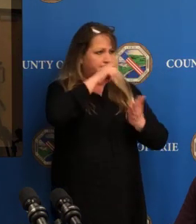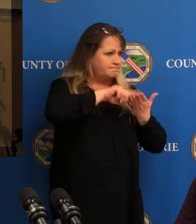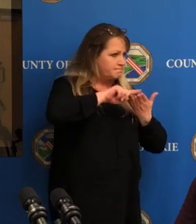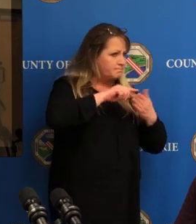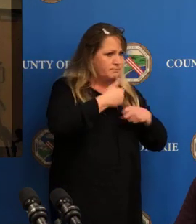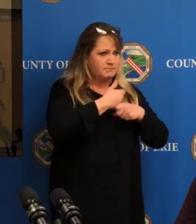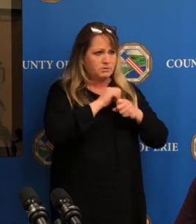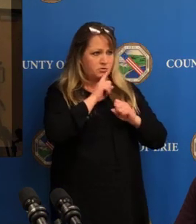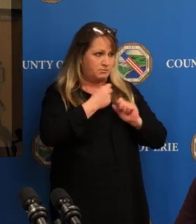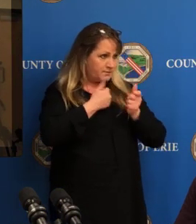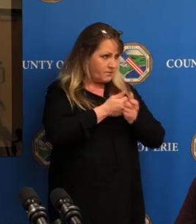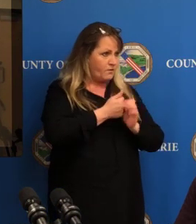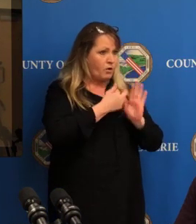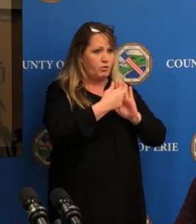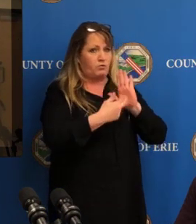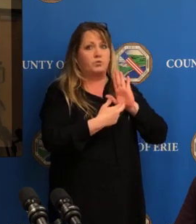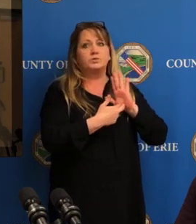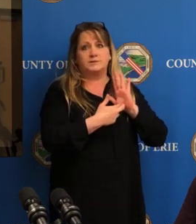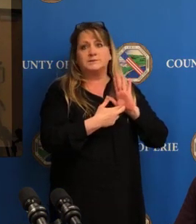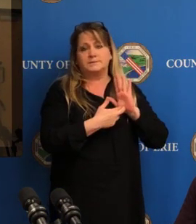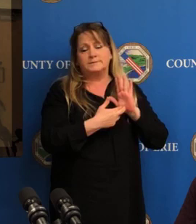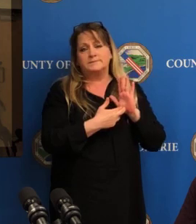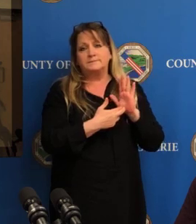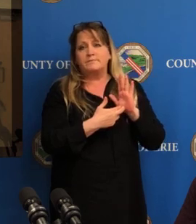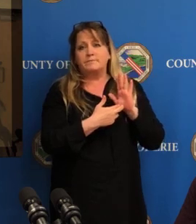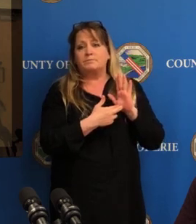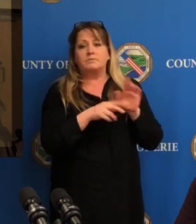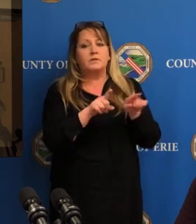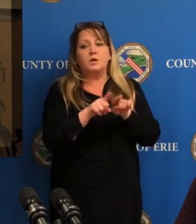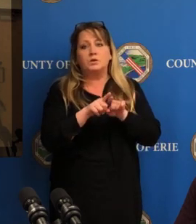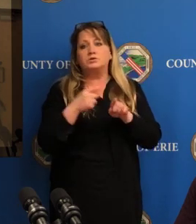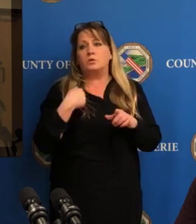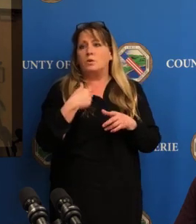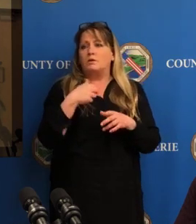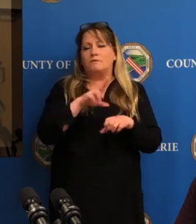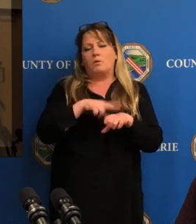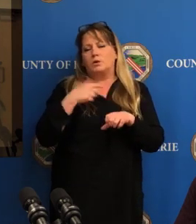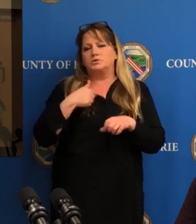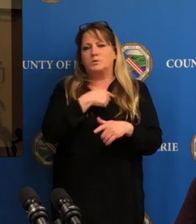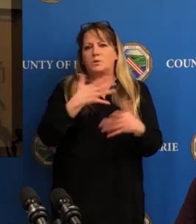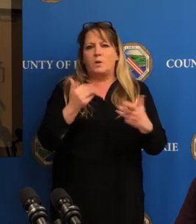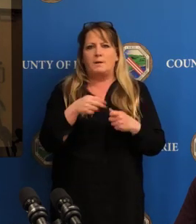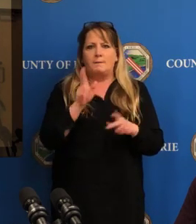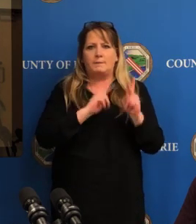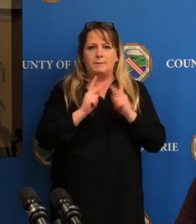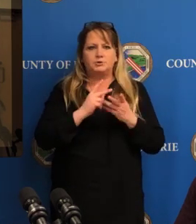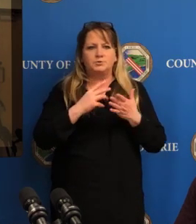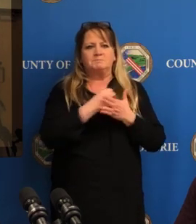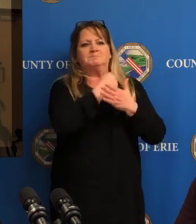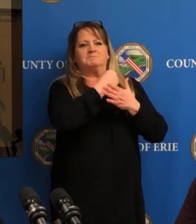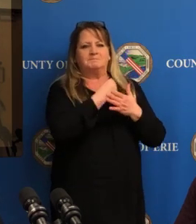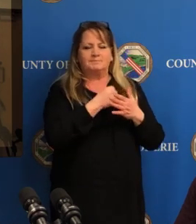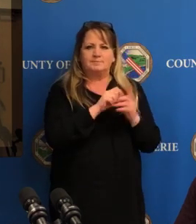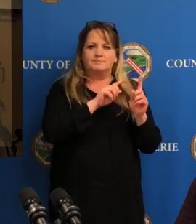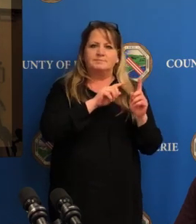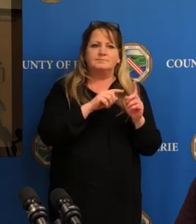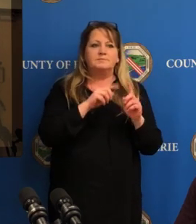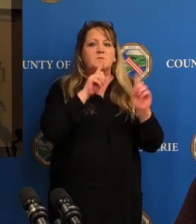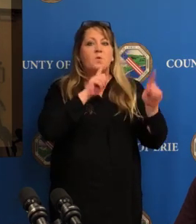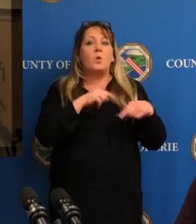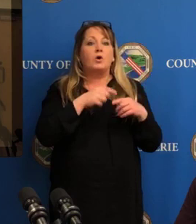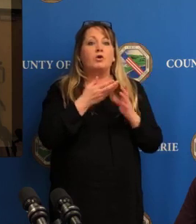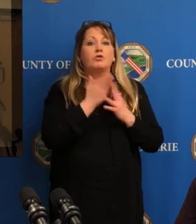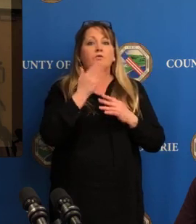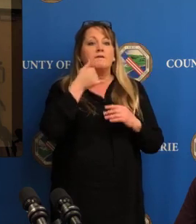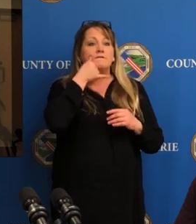that they're following proper guidelines, as well as, of course, we want people to take advantage of the area restaurants, order by